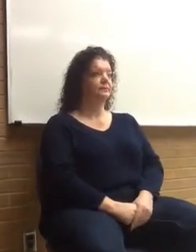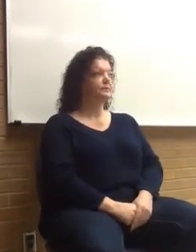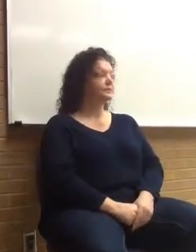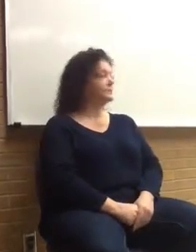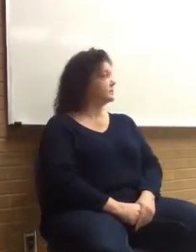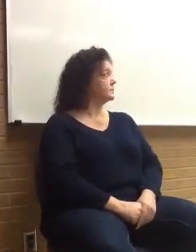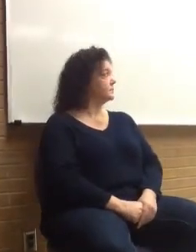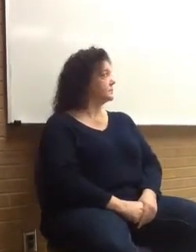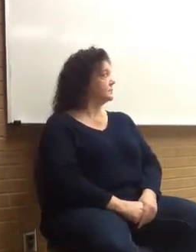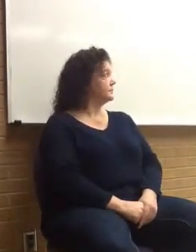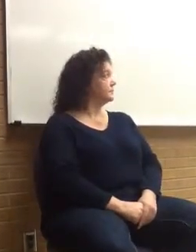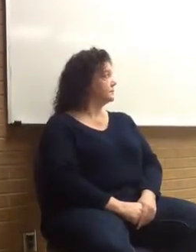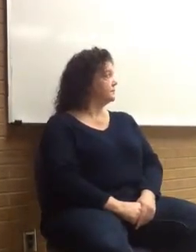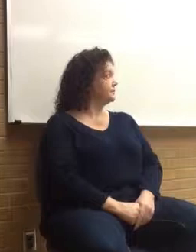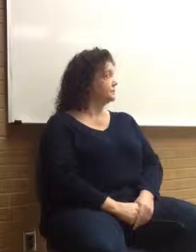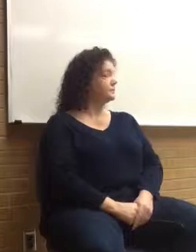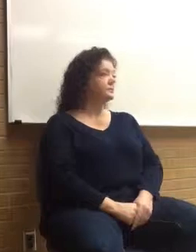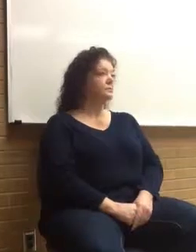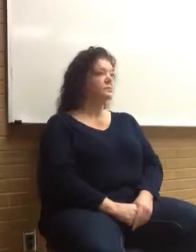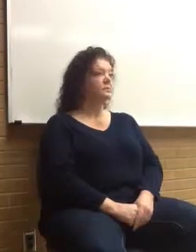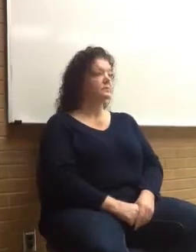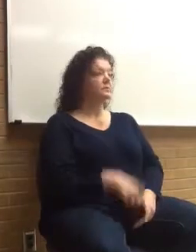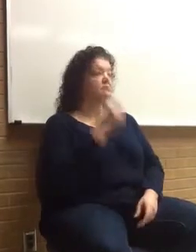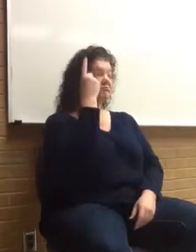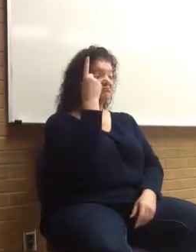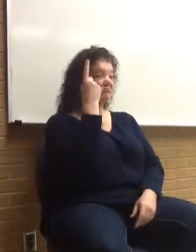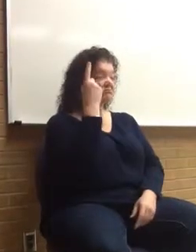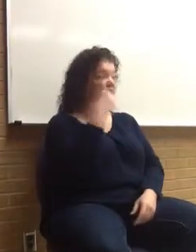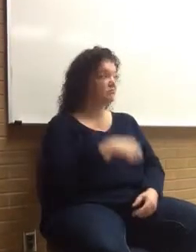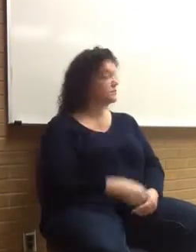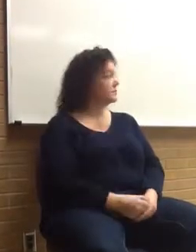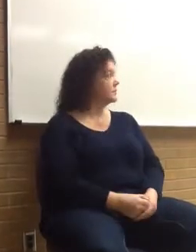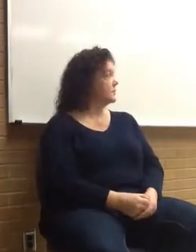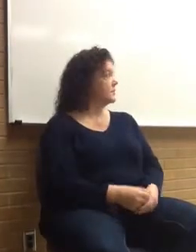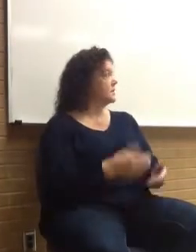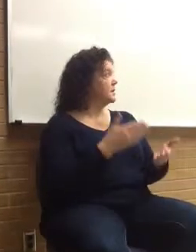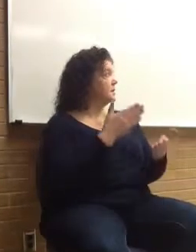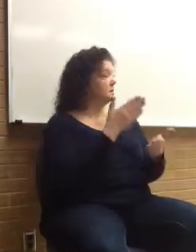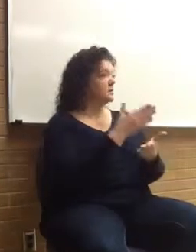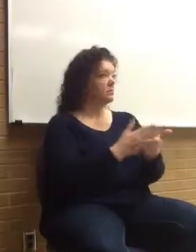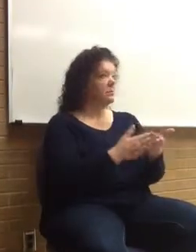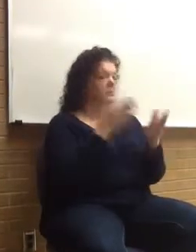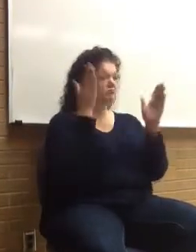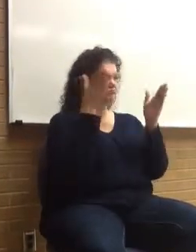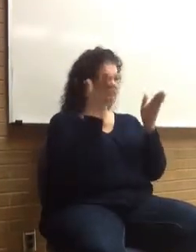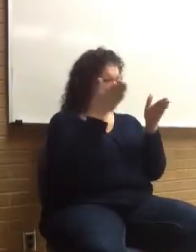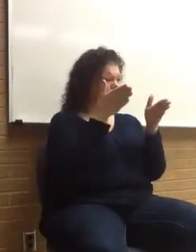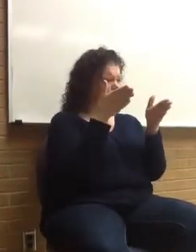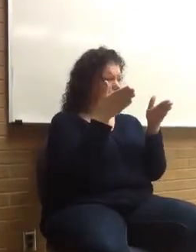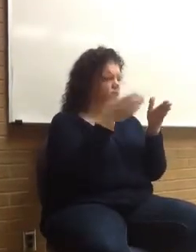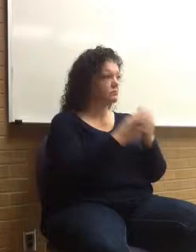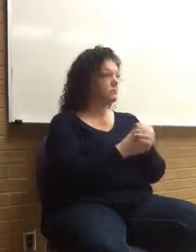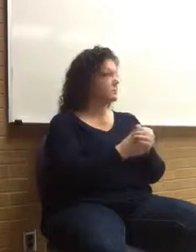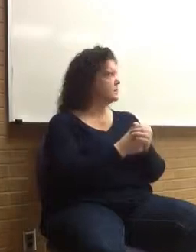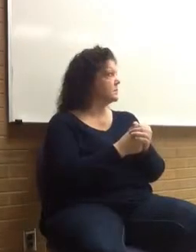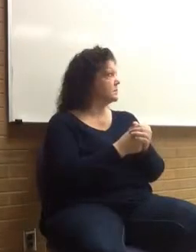All of you understand what I'm saying? And here is the part that I want you to pay attention. Okay, this is the part. I'm doing